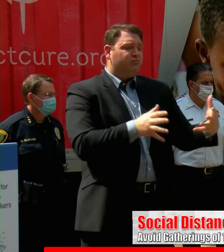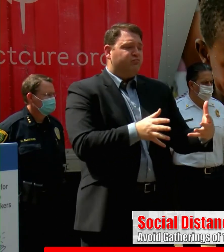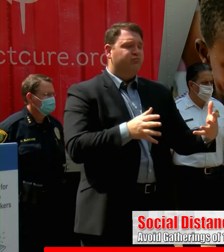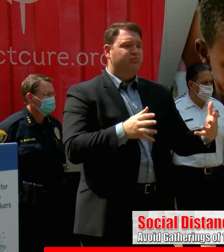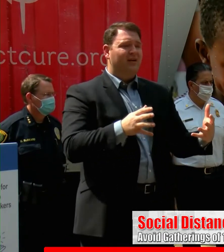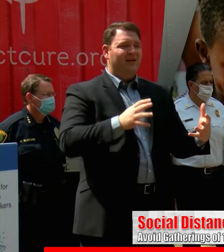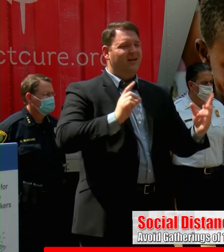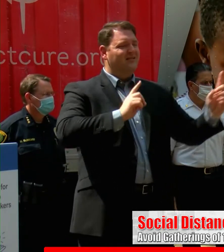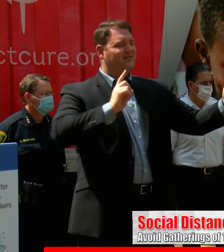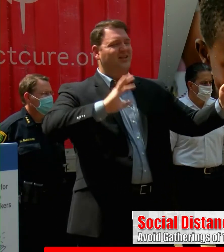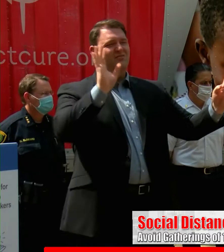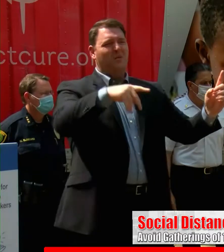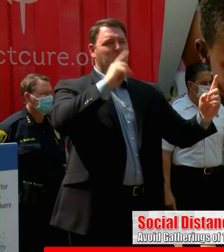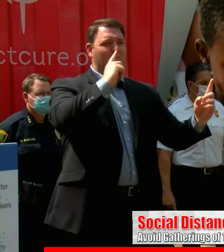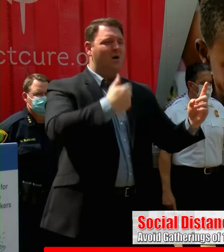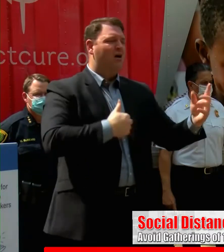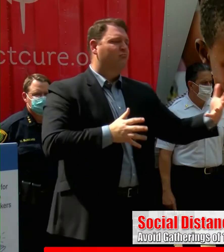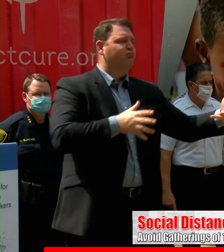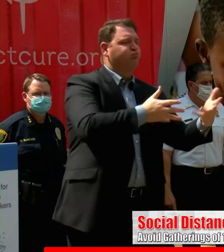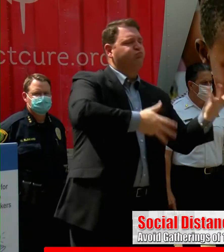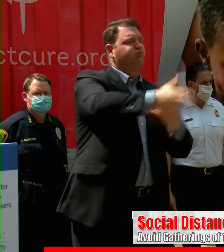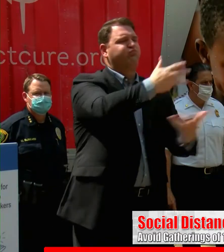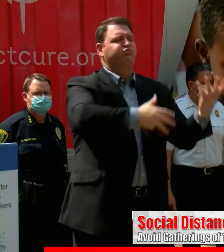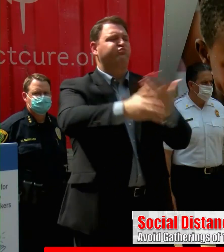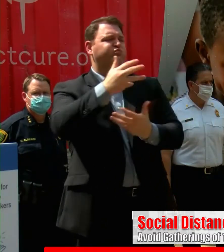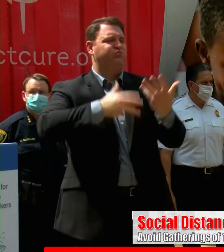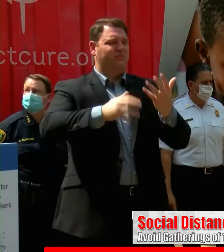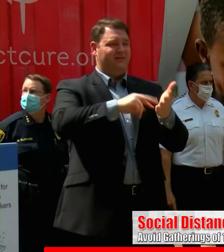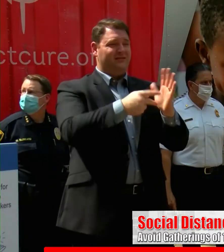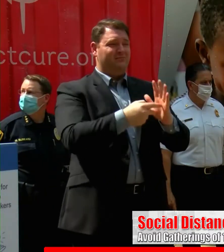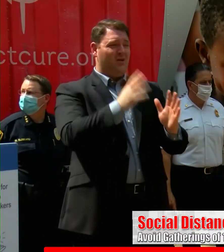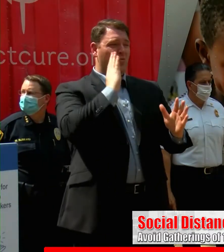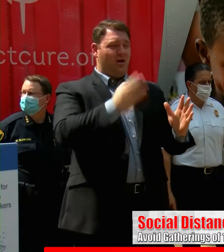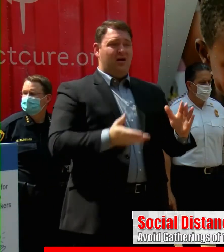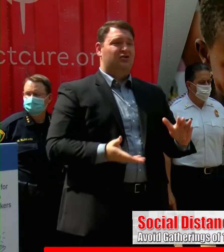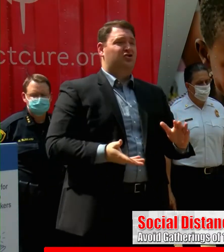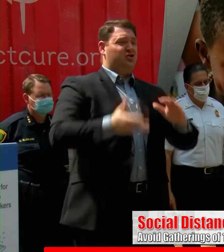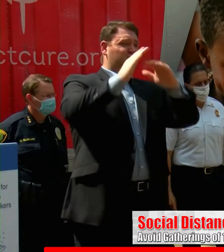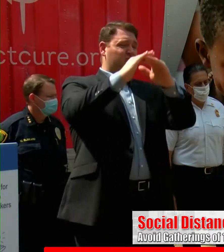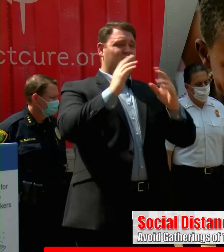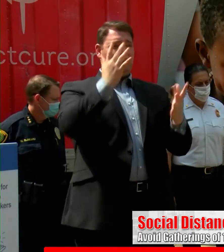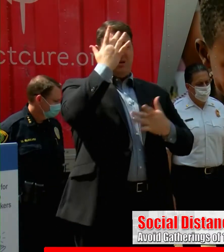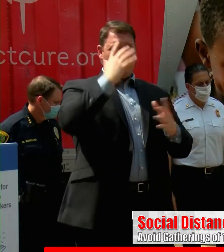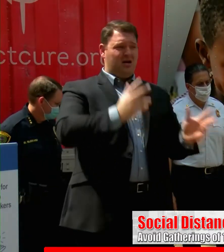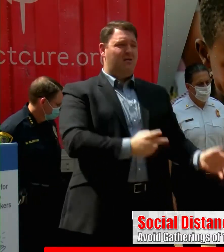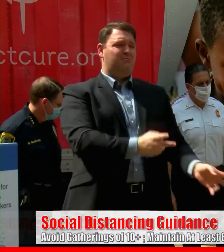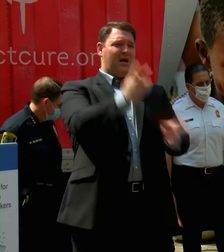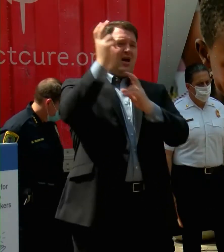then the numbers are going to spike and we're going to overwhelm the health system. So let's focus the